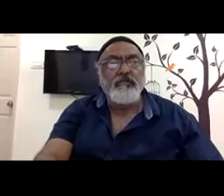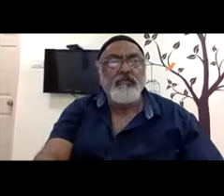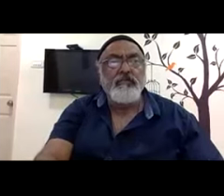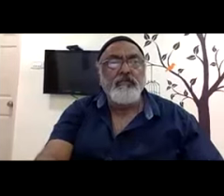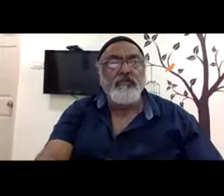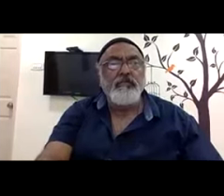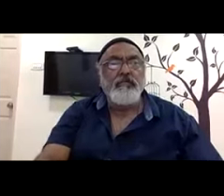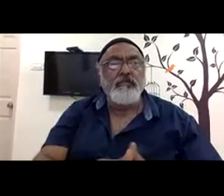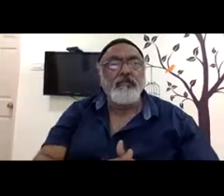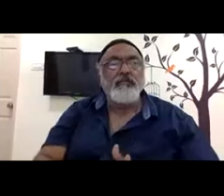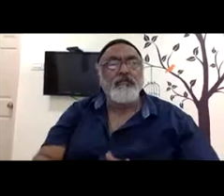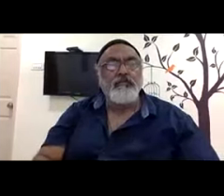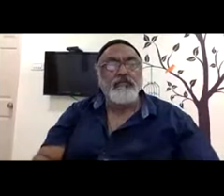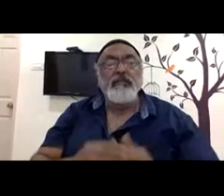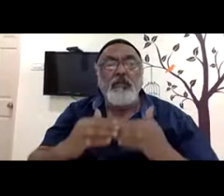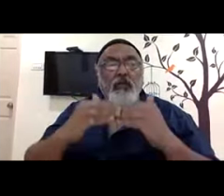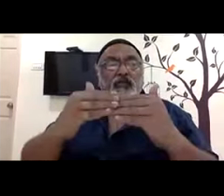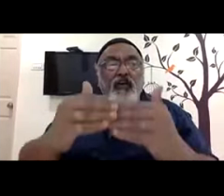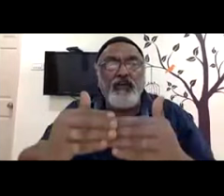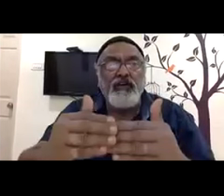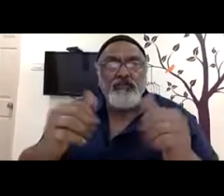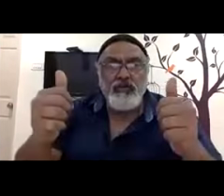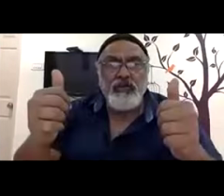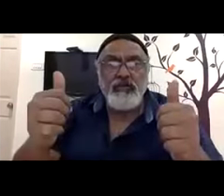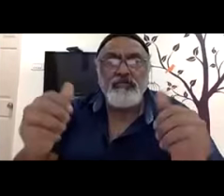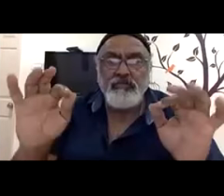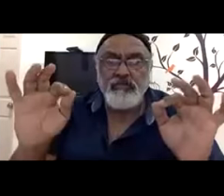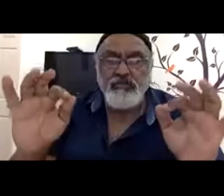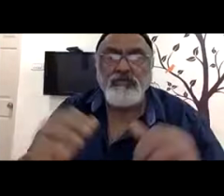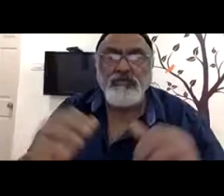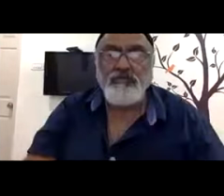No, is it okay if I move forward then?